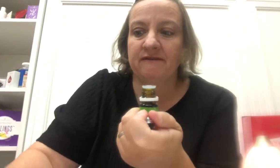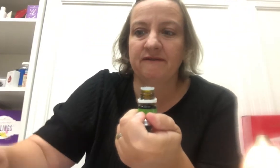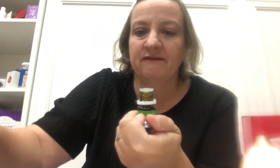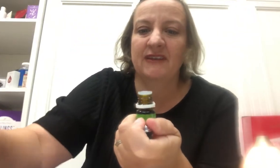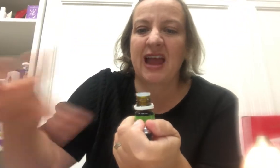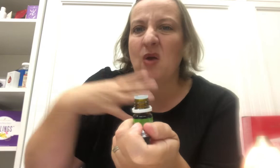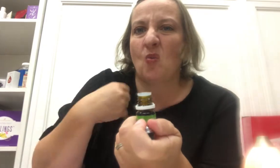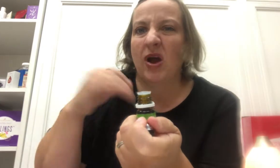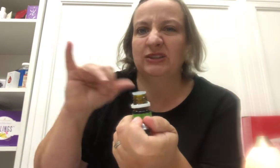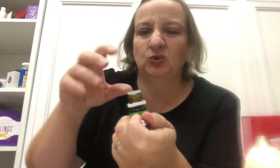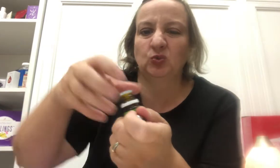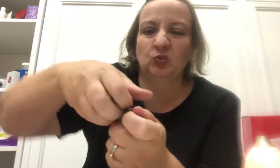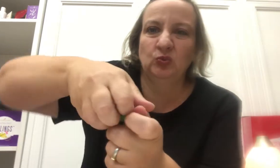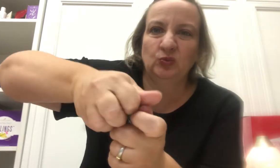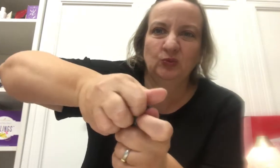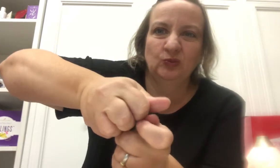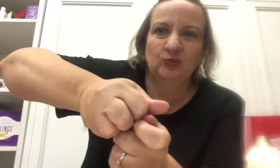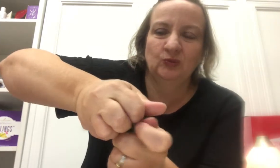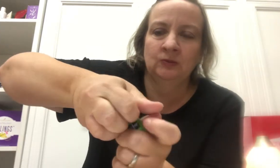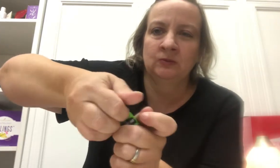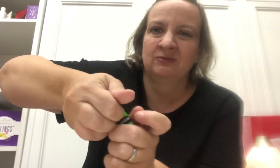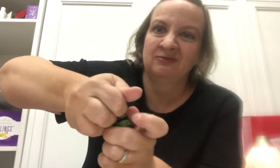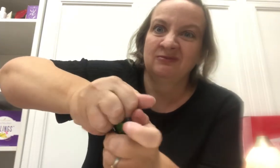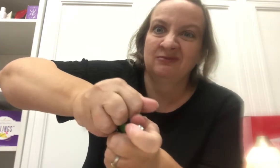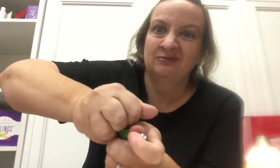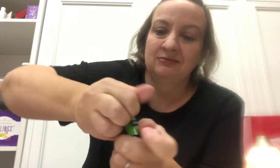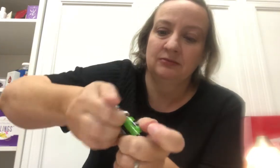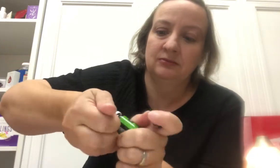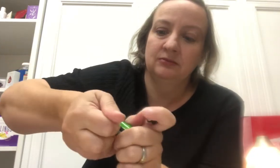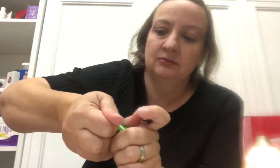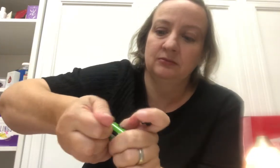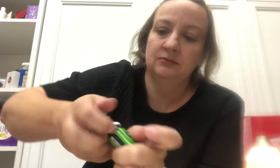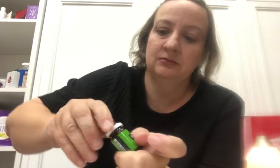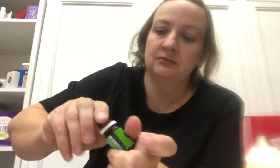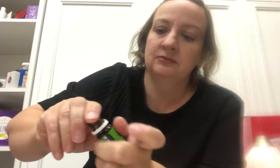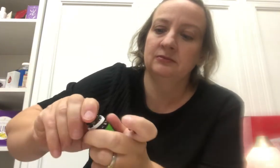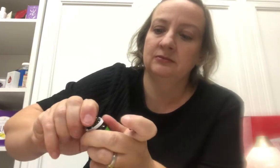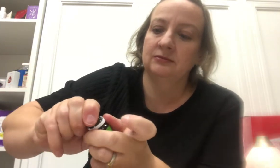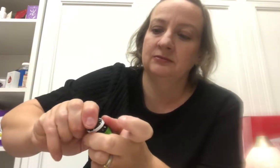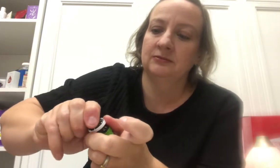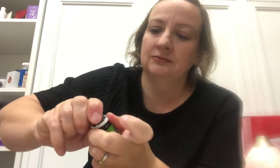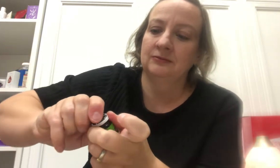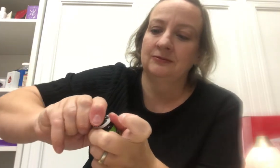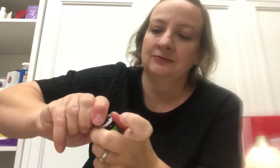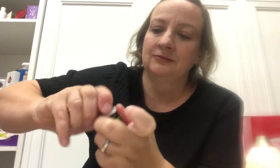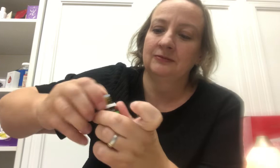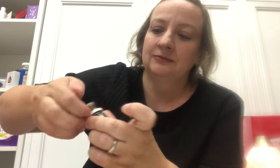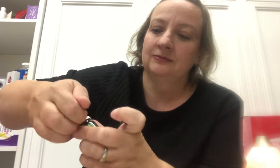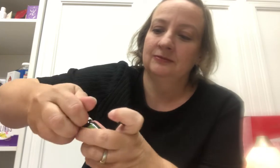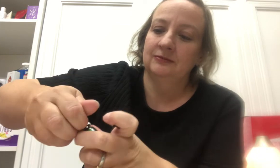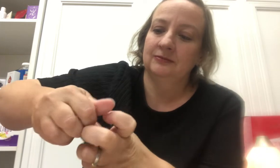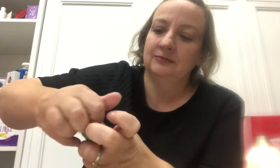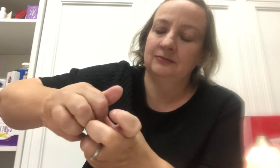top part here and take off the white ring, which is a little bit of a struggle to get off here.